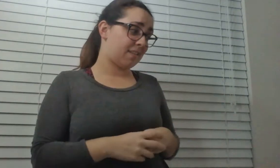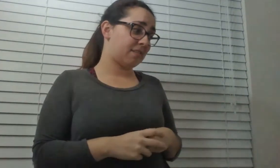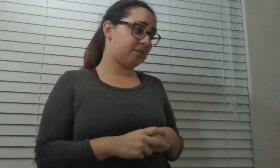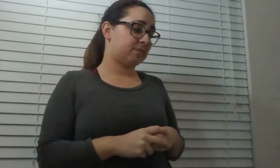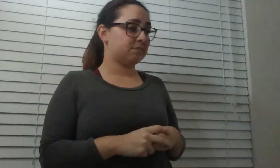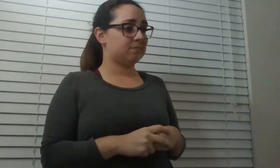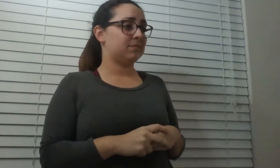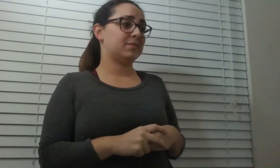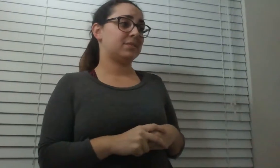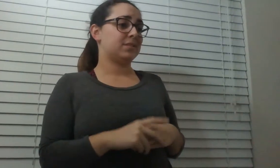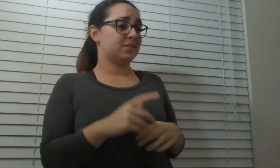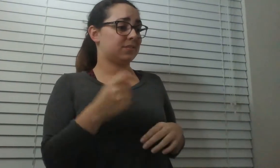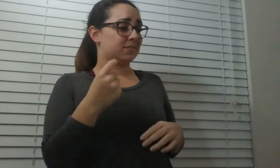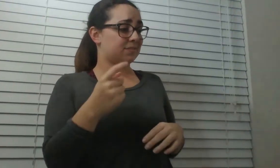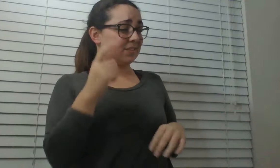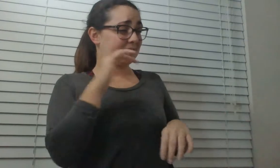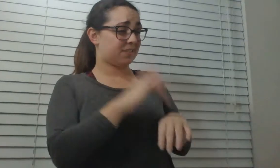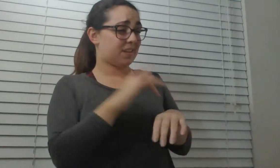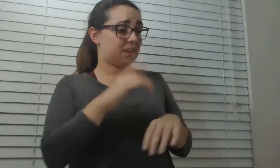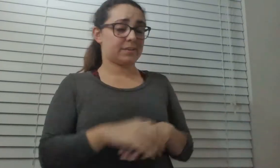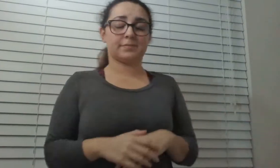it. Well, I'm going to touch it. Okay. All right, here I go.